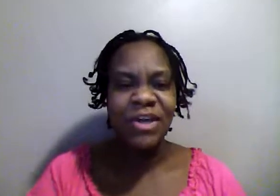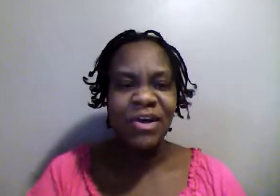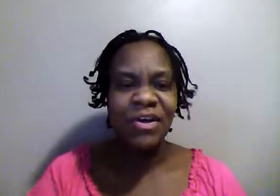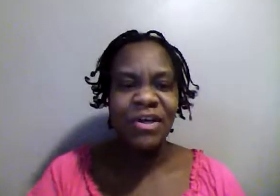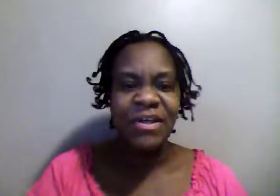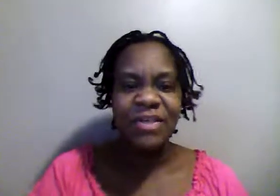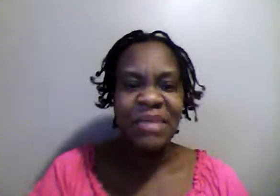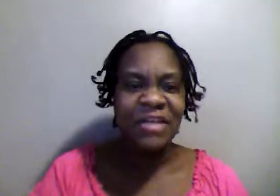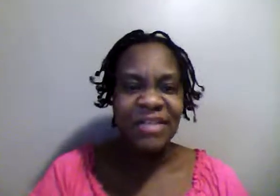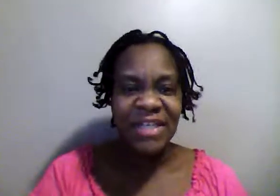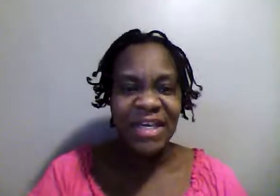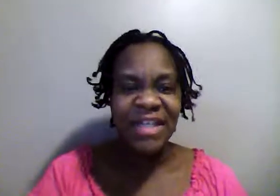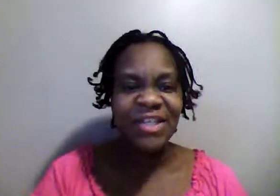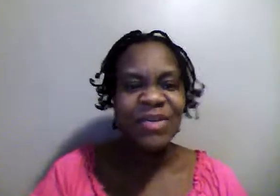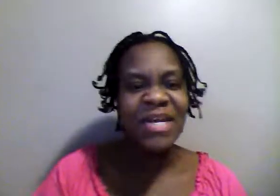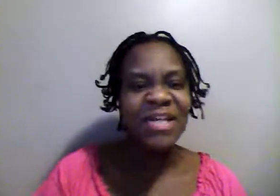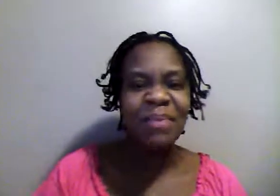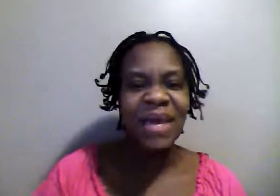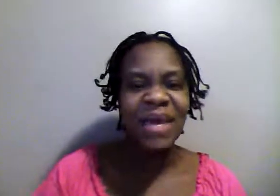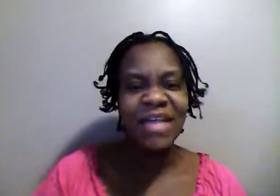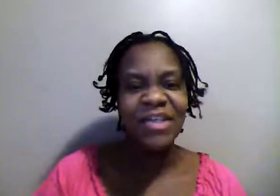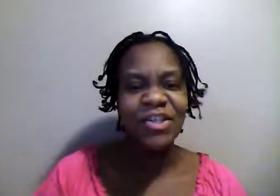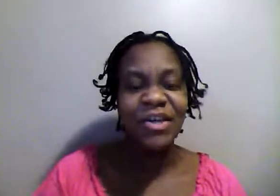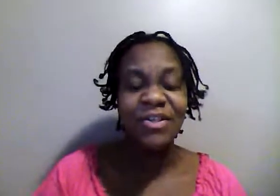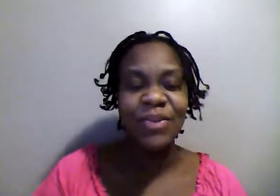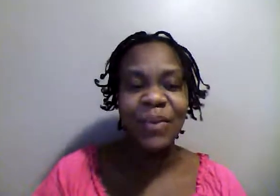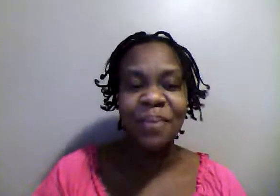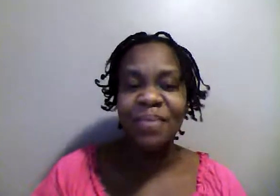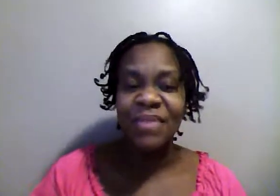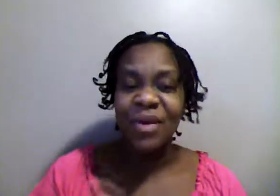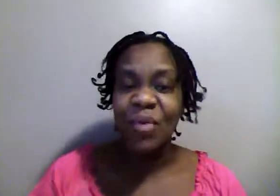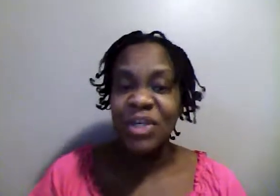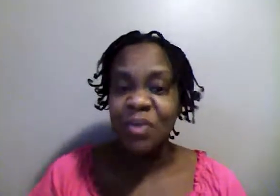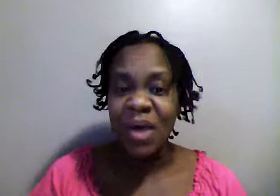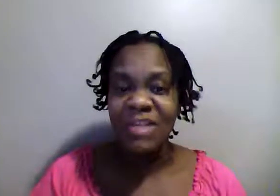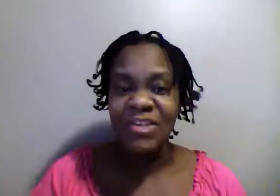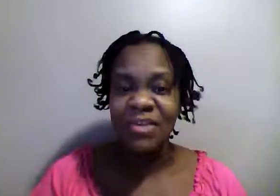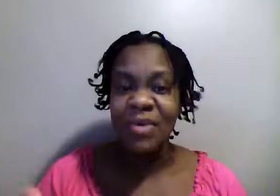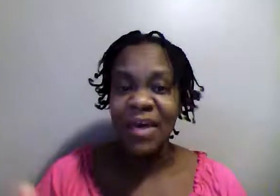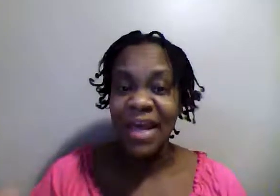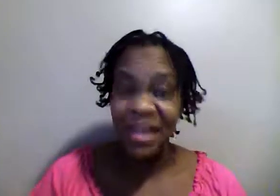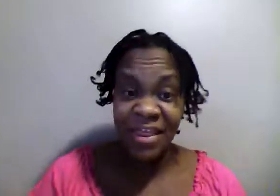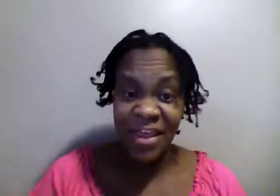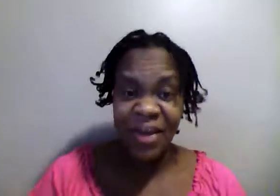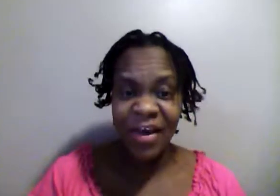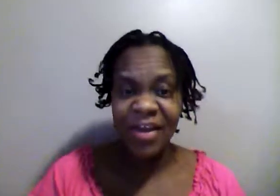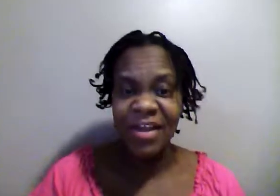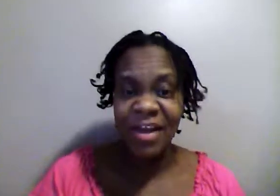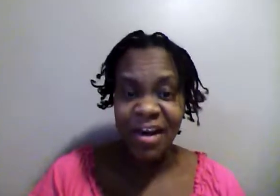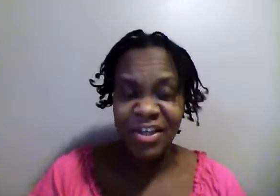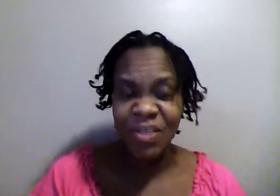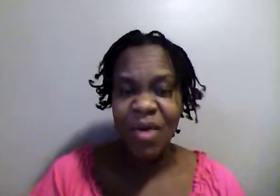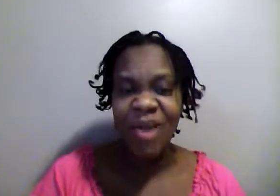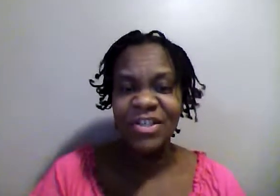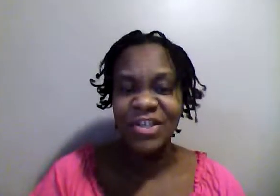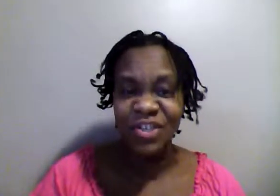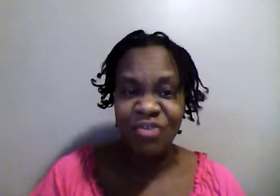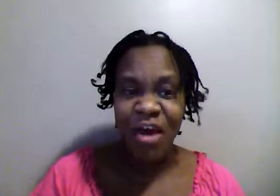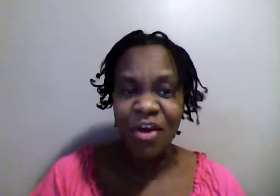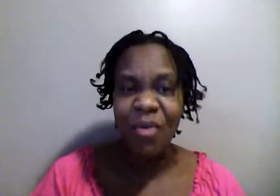your tomato seedlings, you need to pay attention to which ones look healthier, the larger ones, the stronger